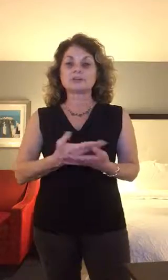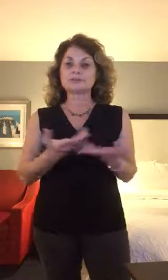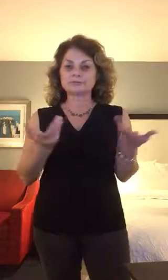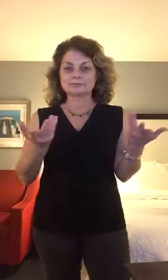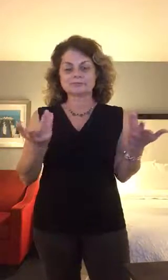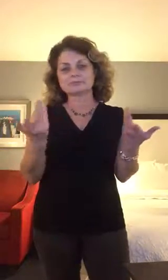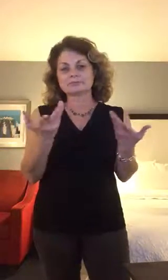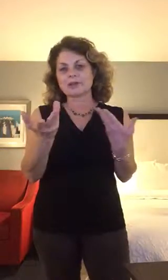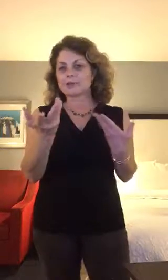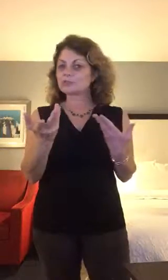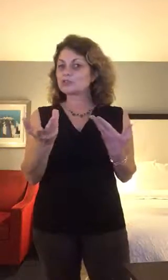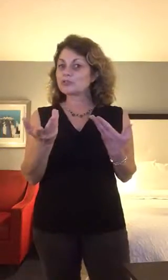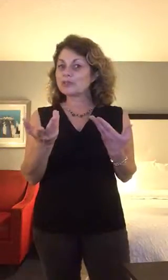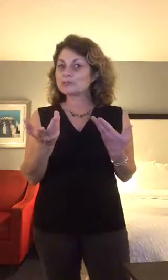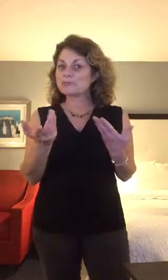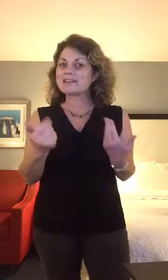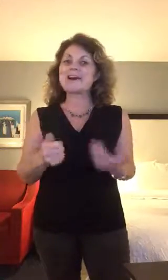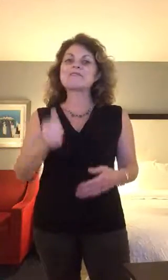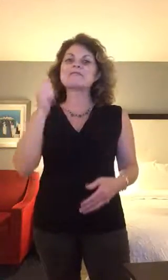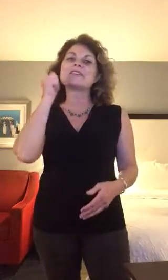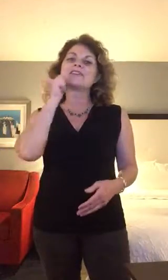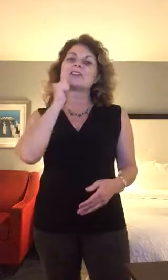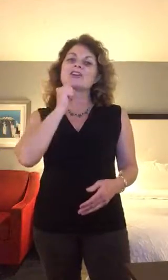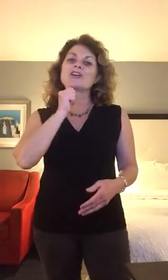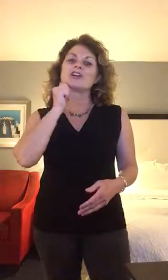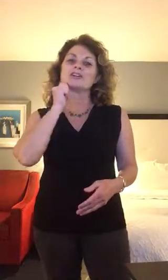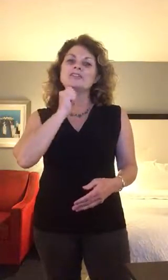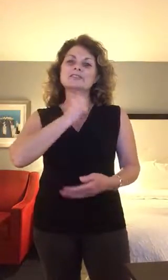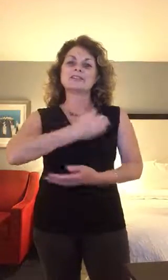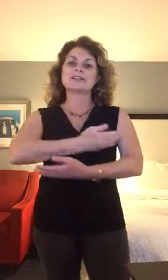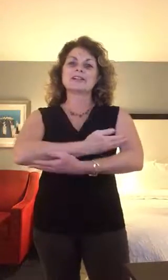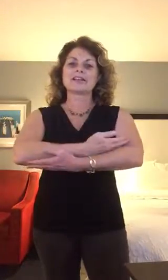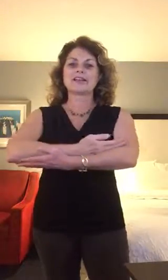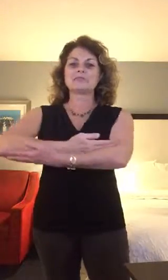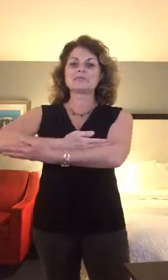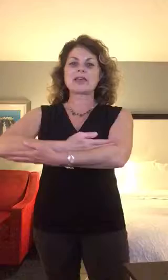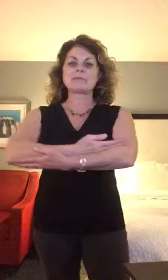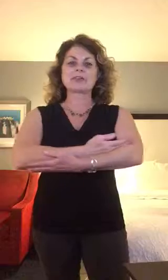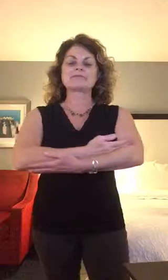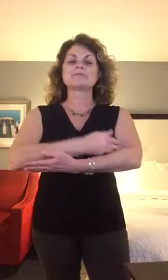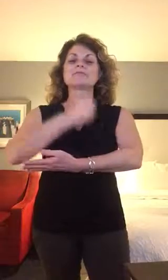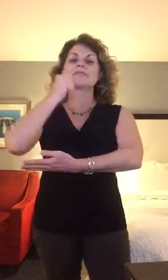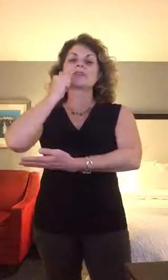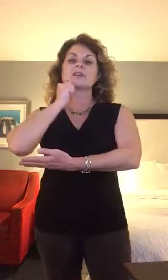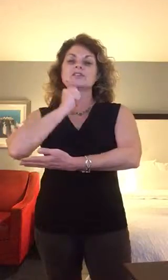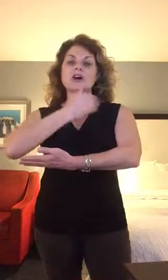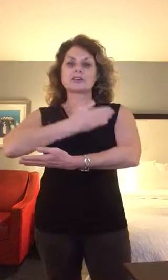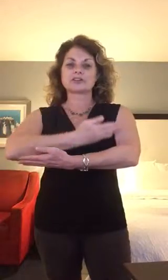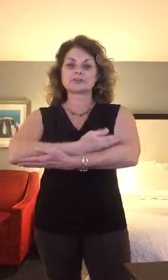Daughter, I'm sure you guessed it by now, girl and baby. Daughter.